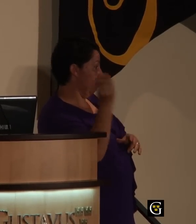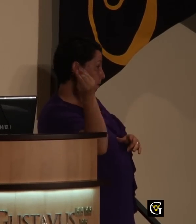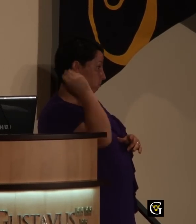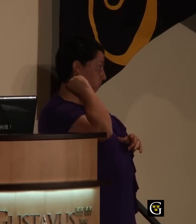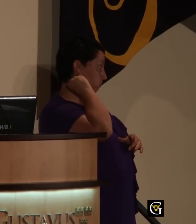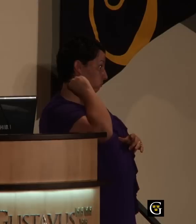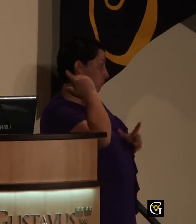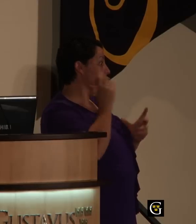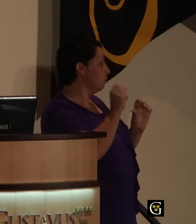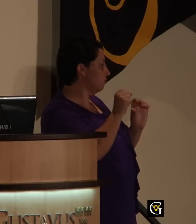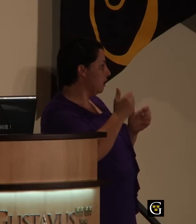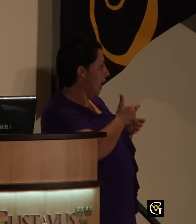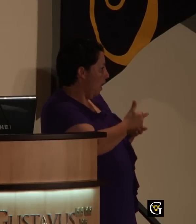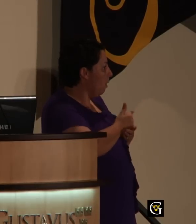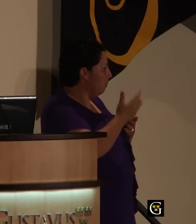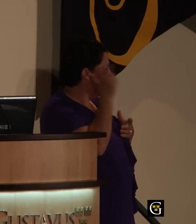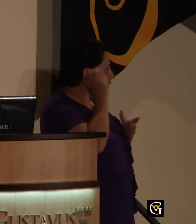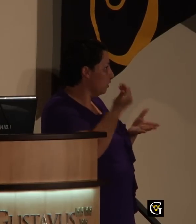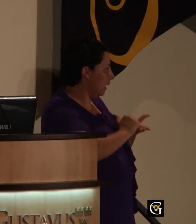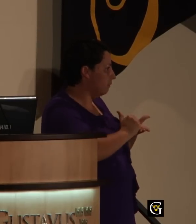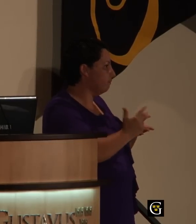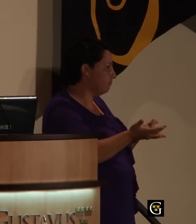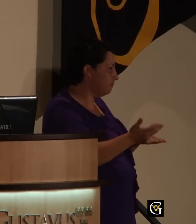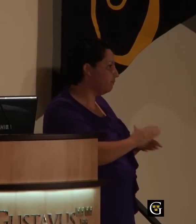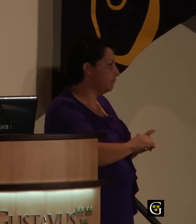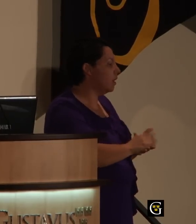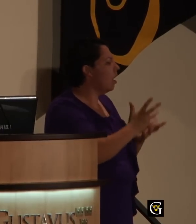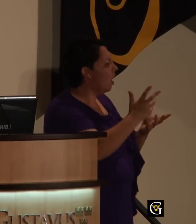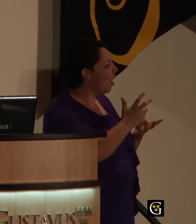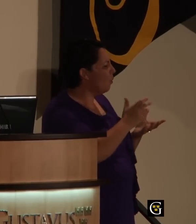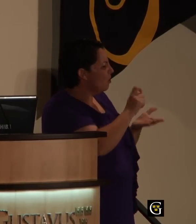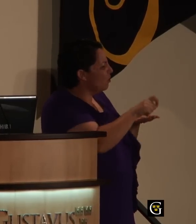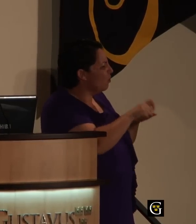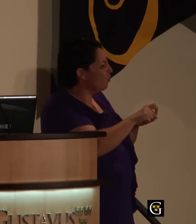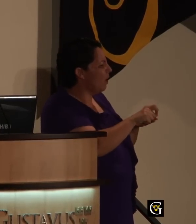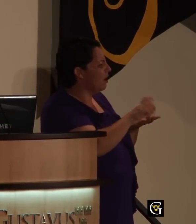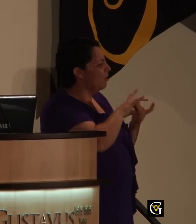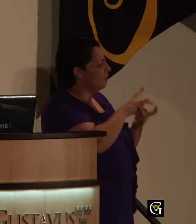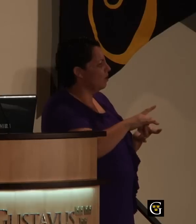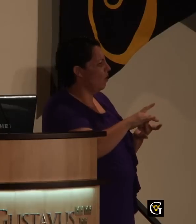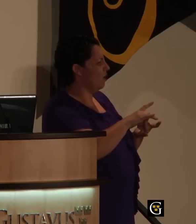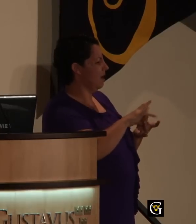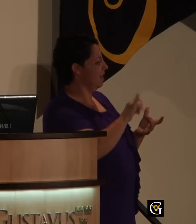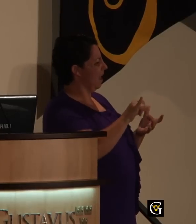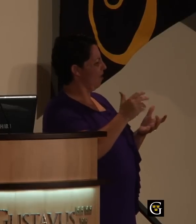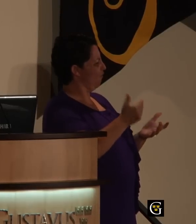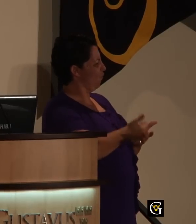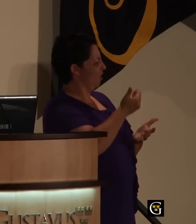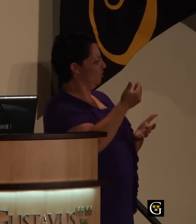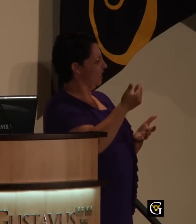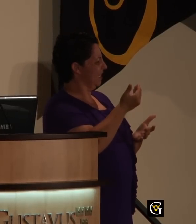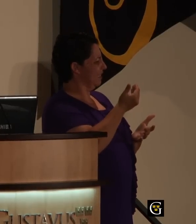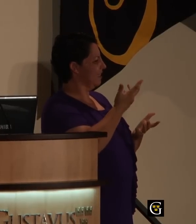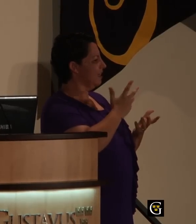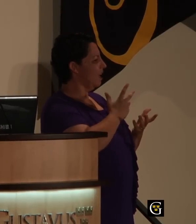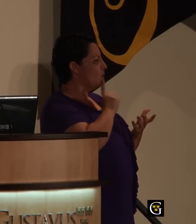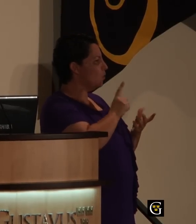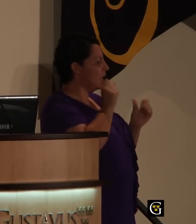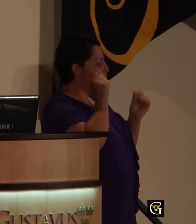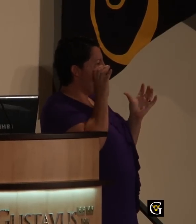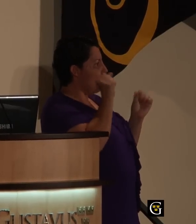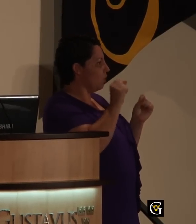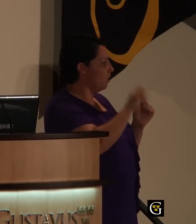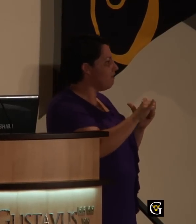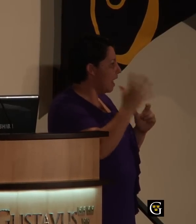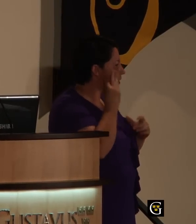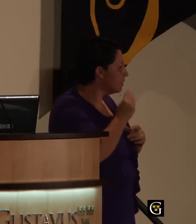again. I want to write about the freshness and the wonder of that experience of learning how to hear again. But